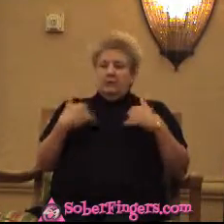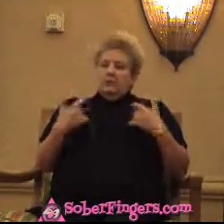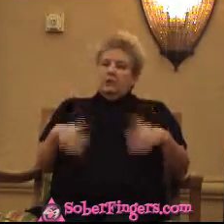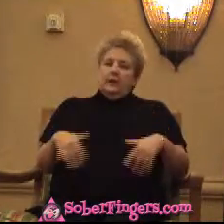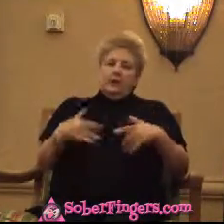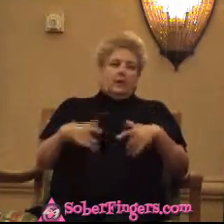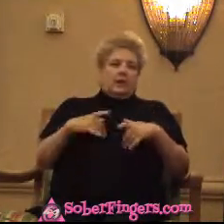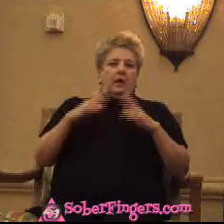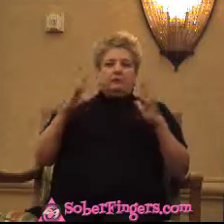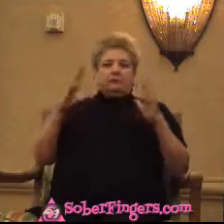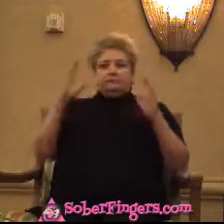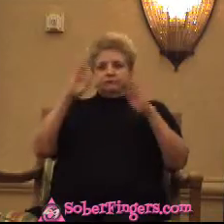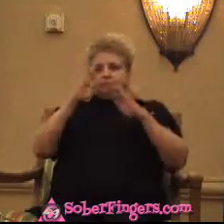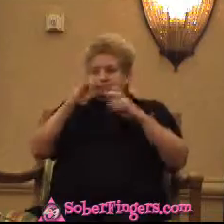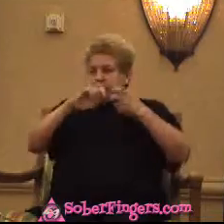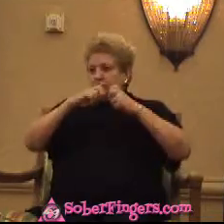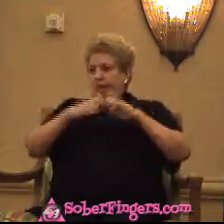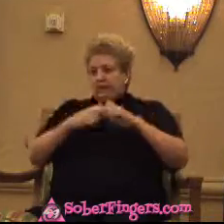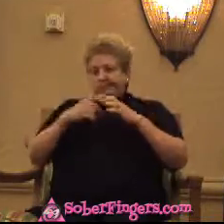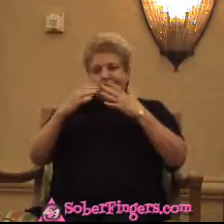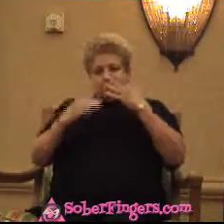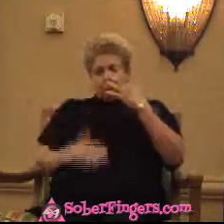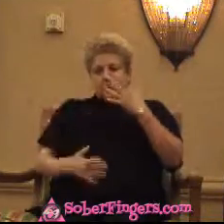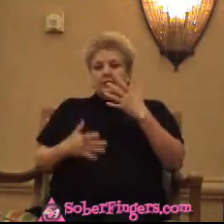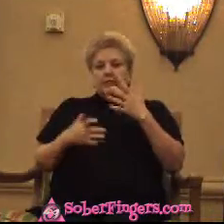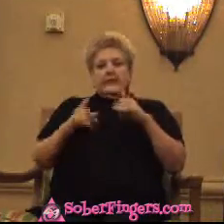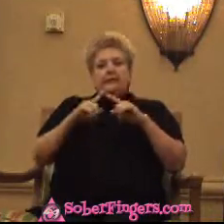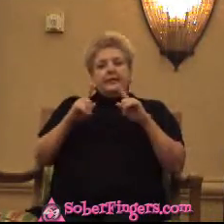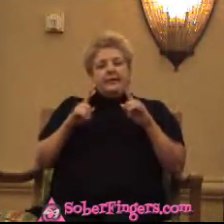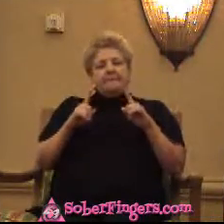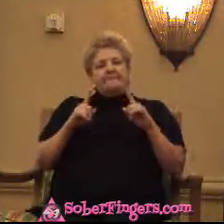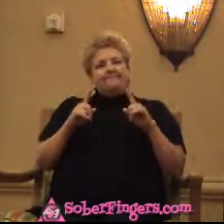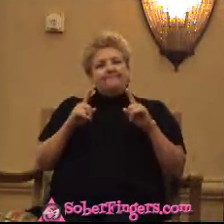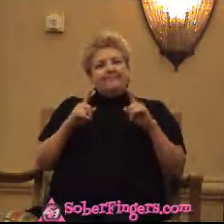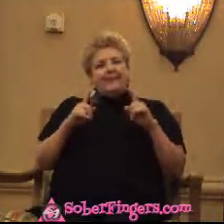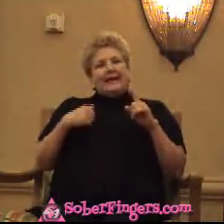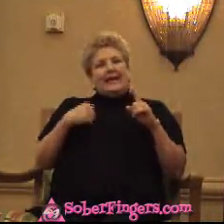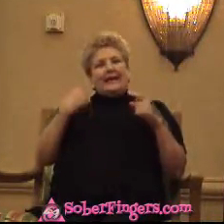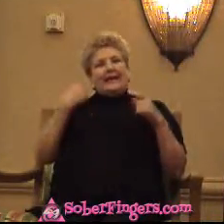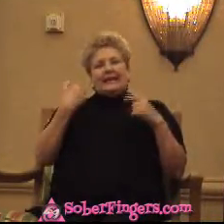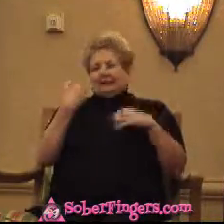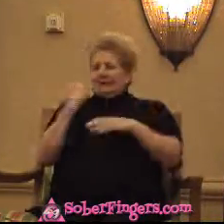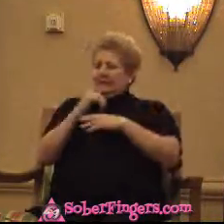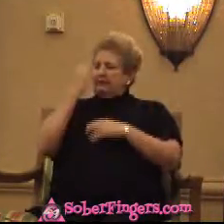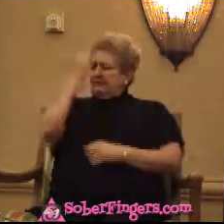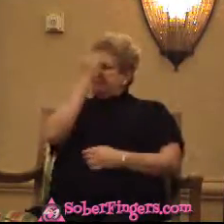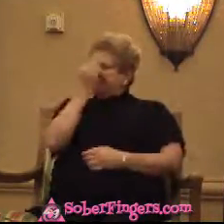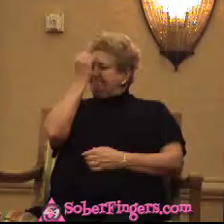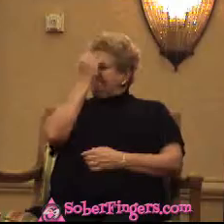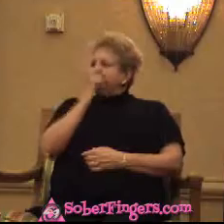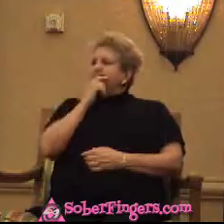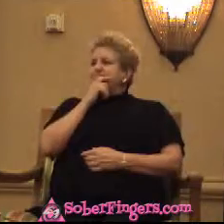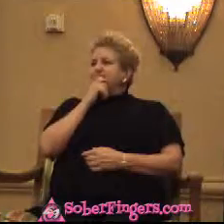going on. I'll get into that a little bit. But I was thinking that, actually last night even, thinking about this talk,